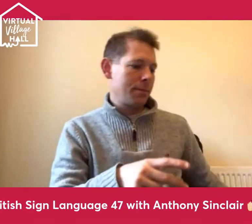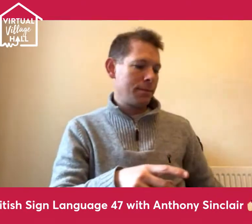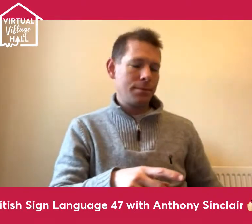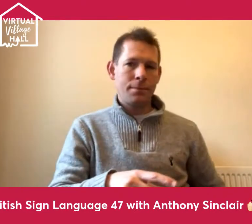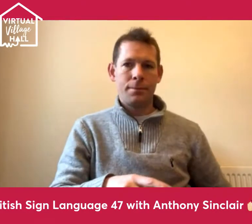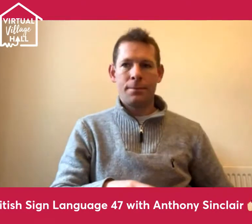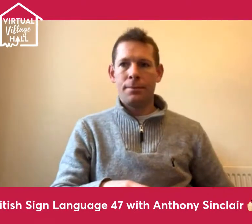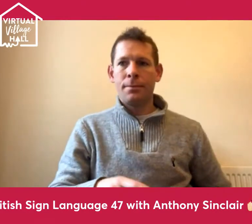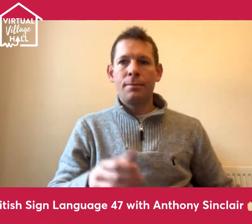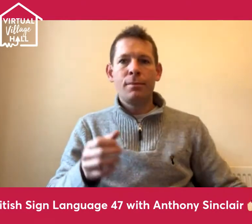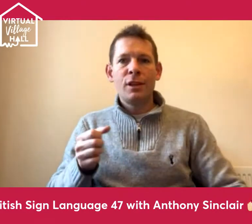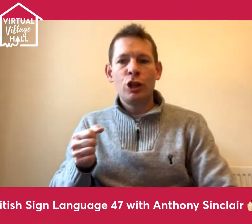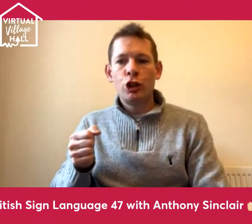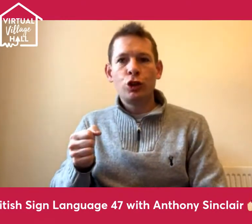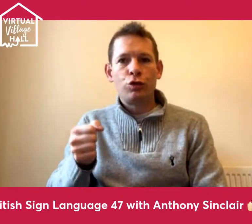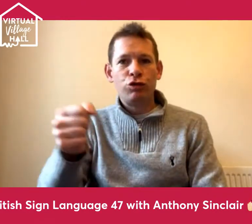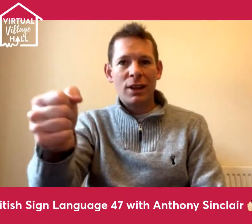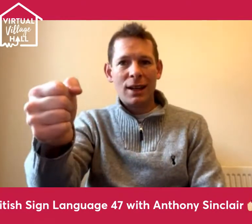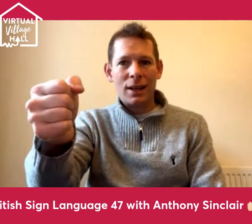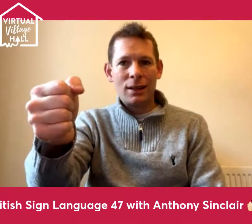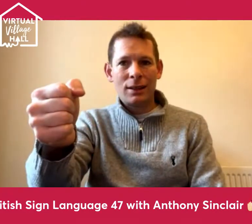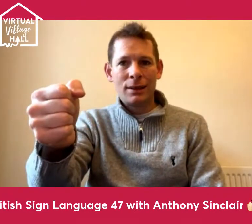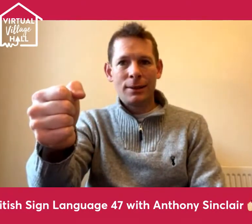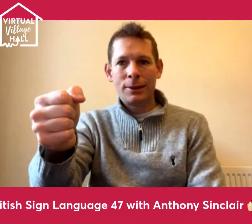And this one, train.